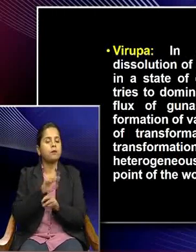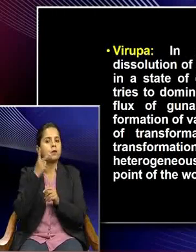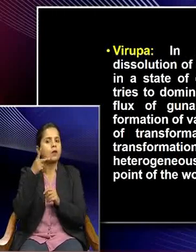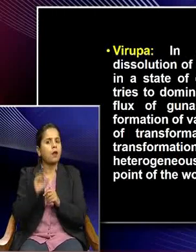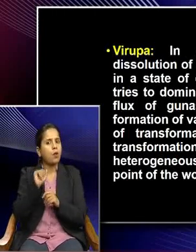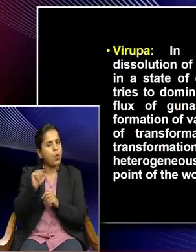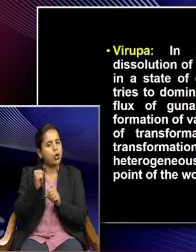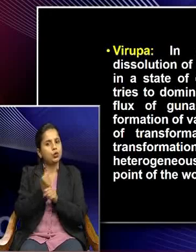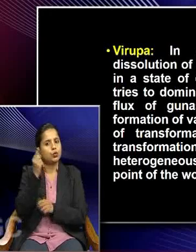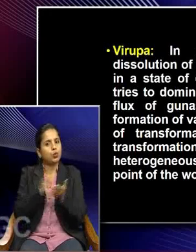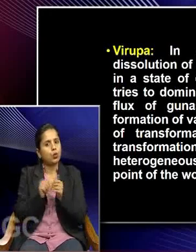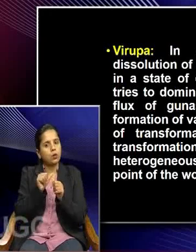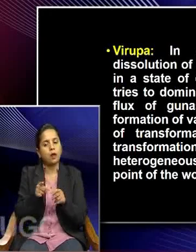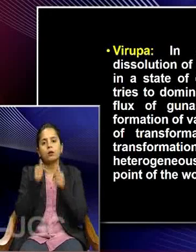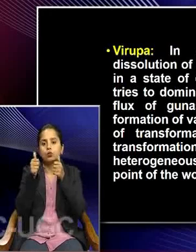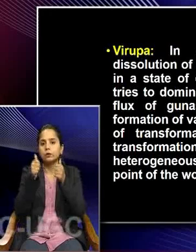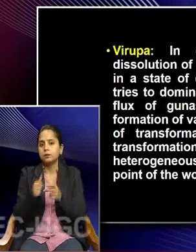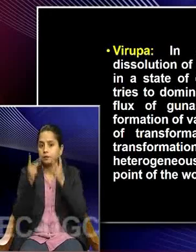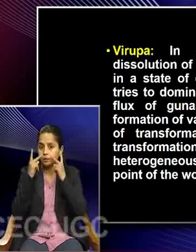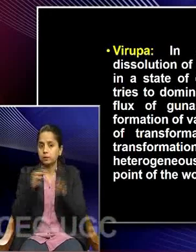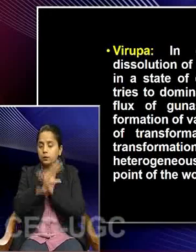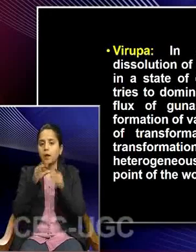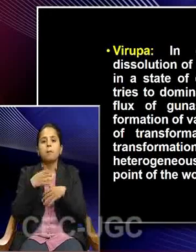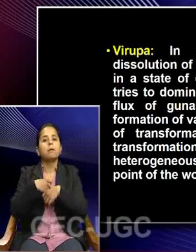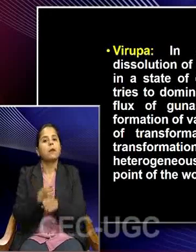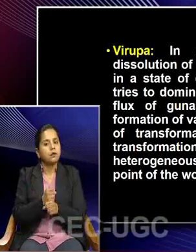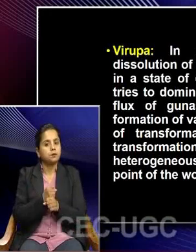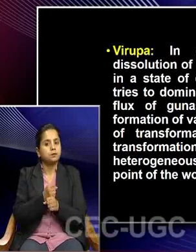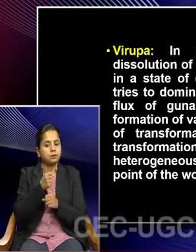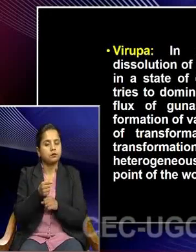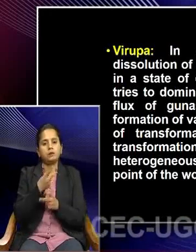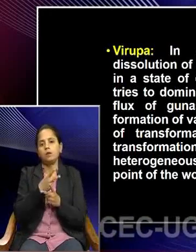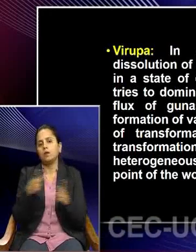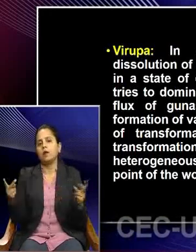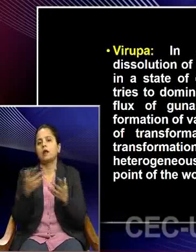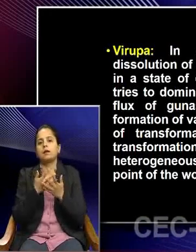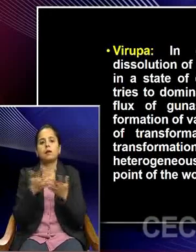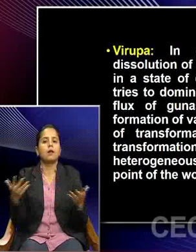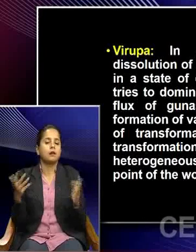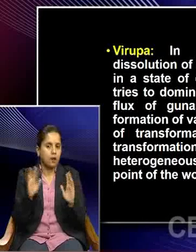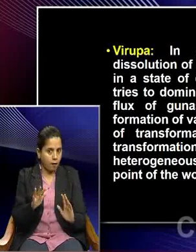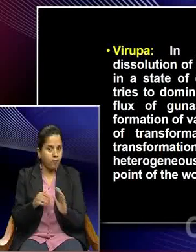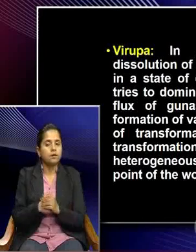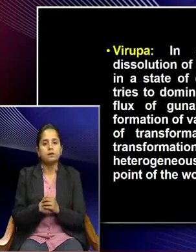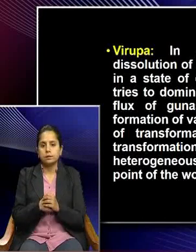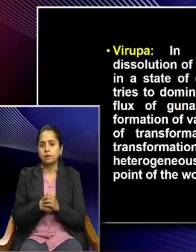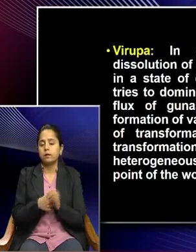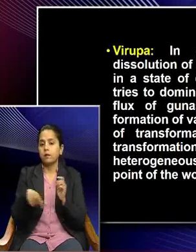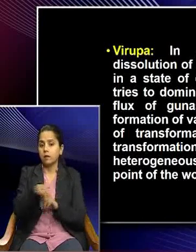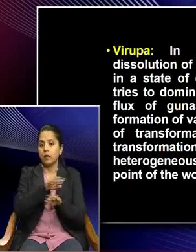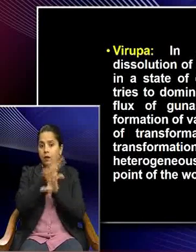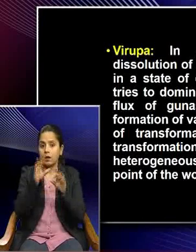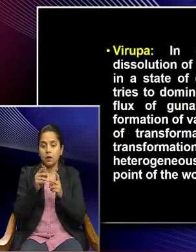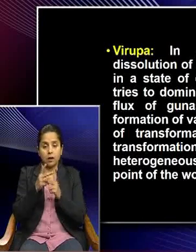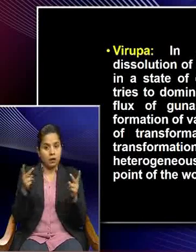of gunas that results in the formation of various objects. So this kind